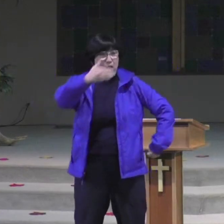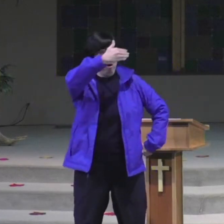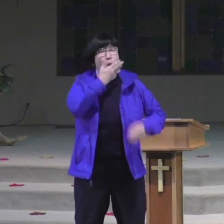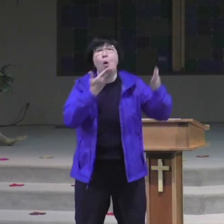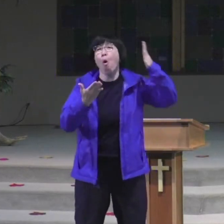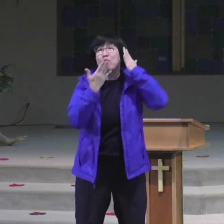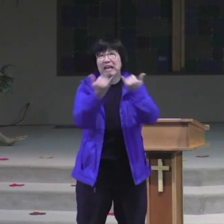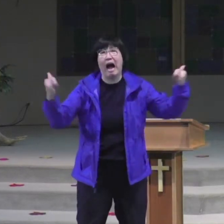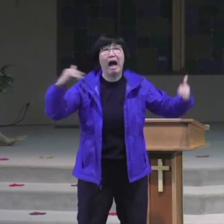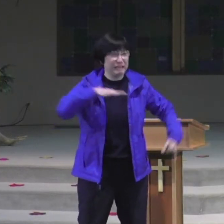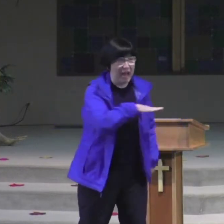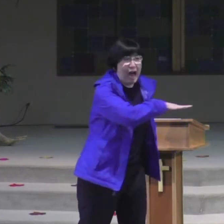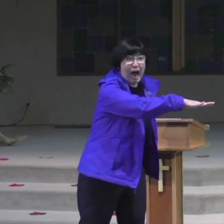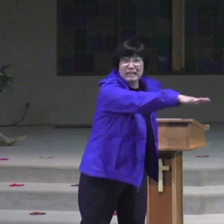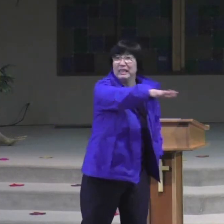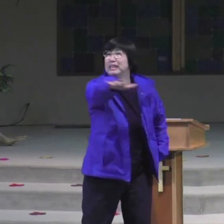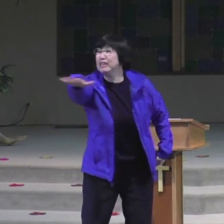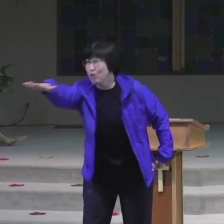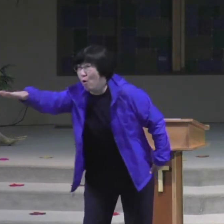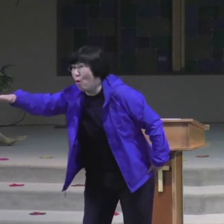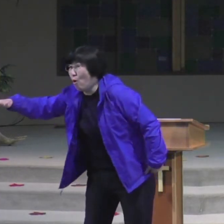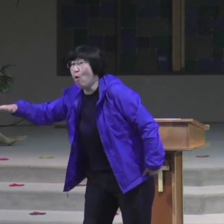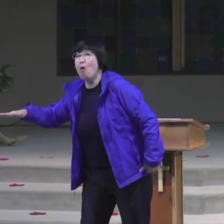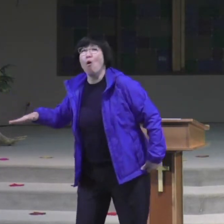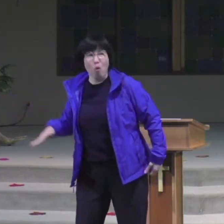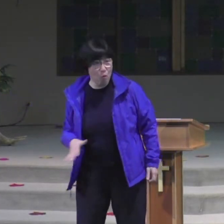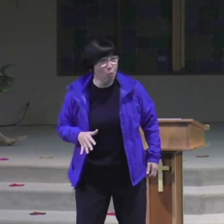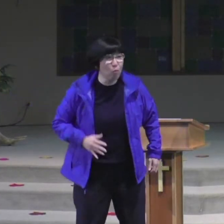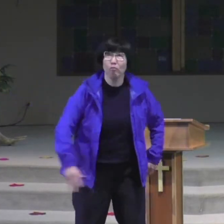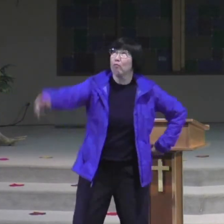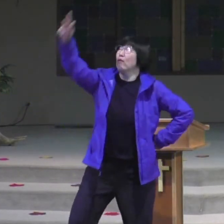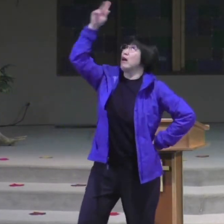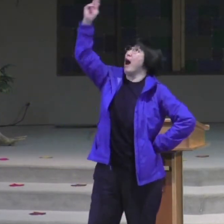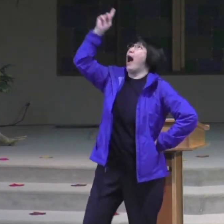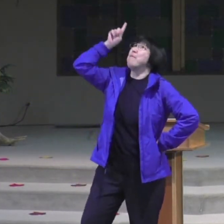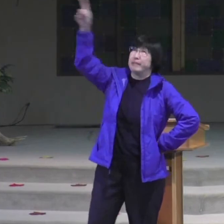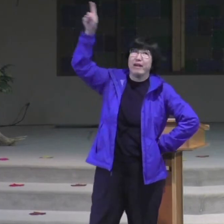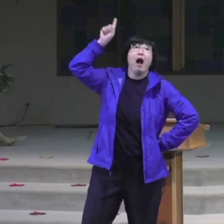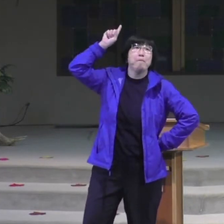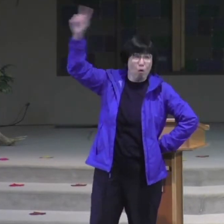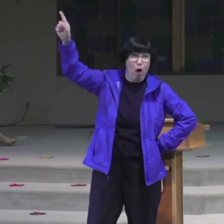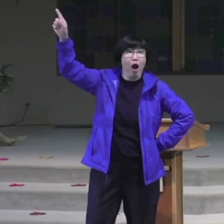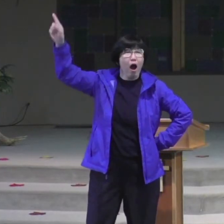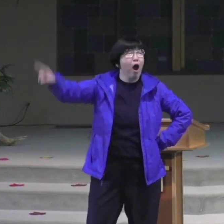Be strong. Be courageous. You deaf people. God,